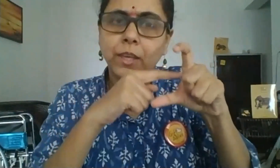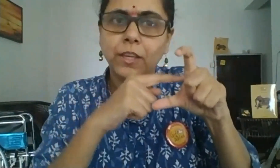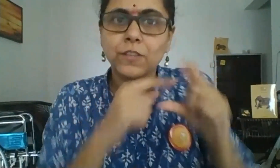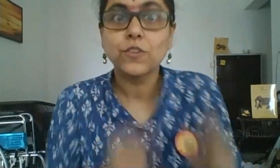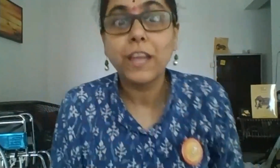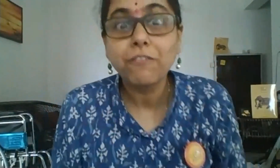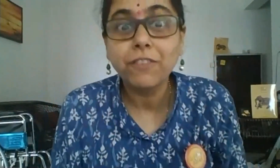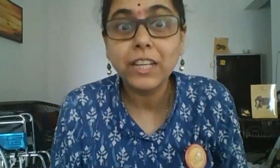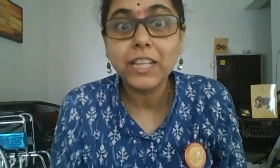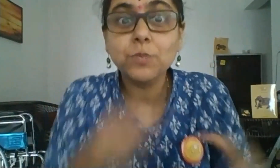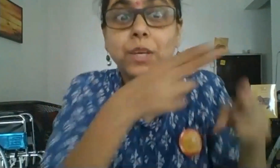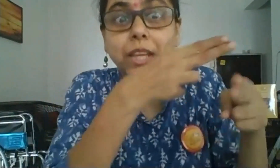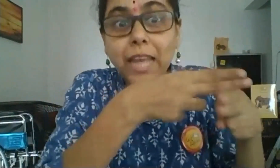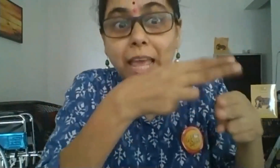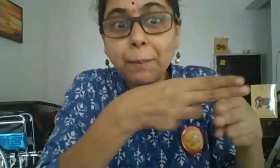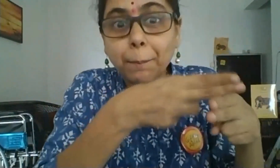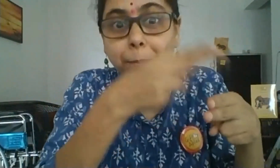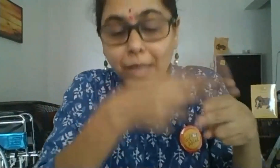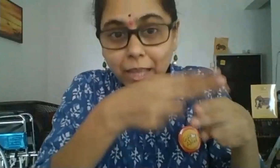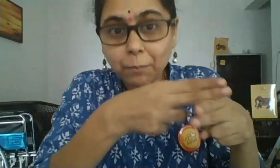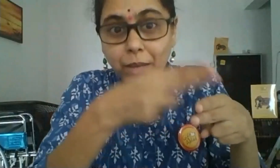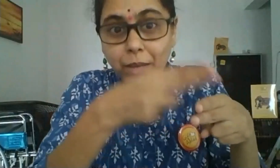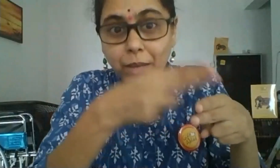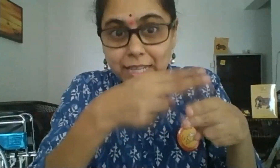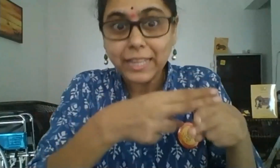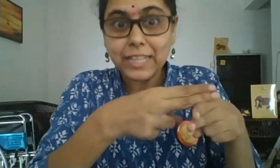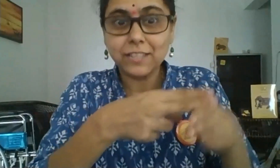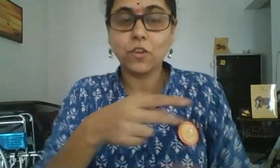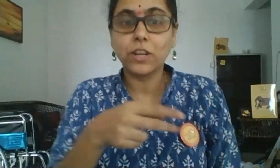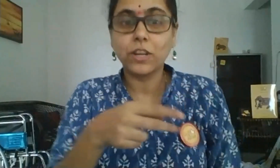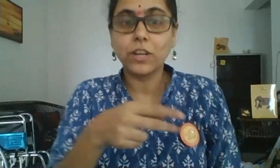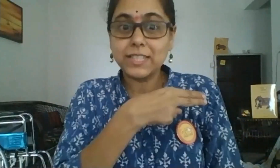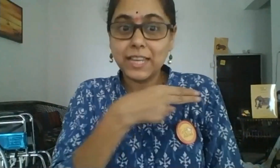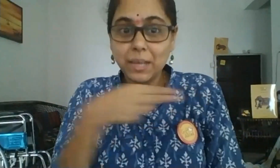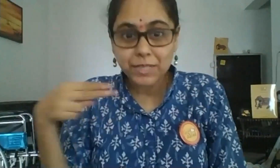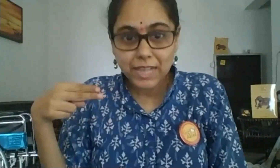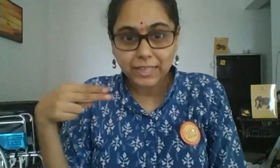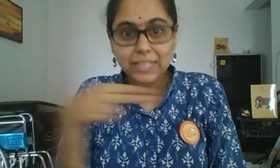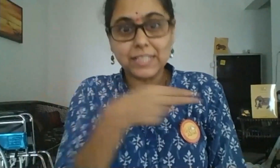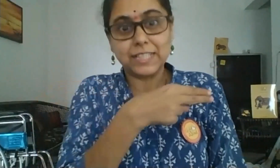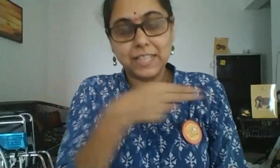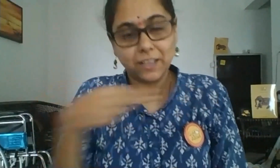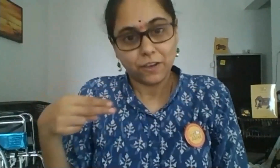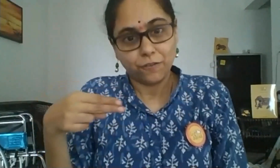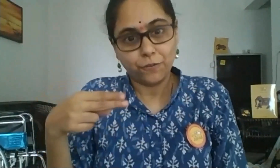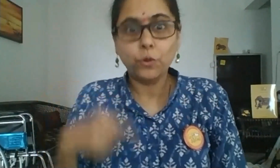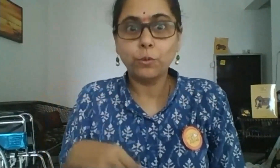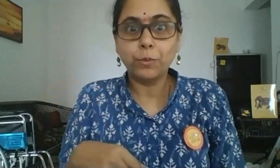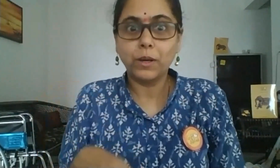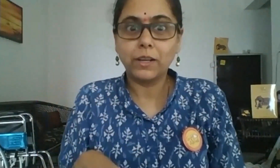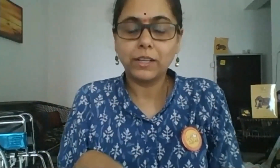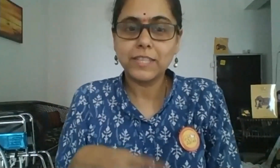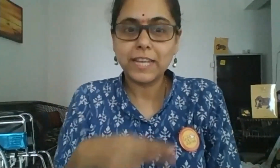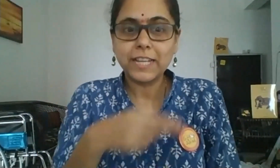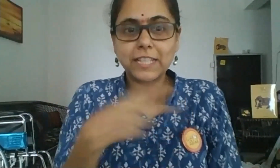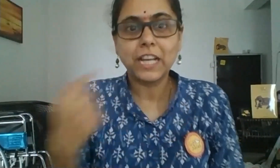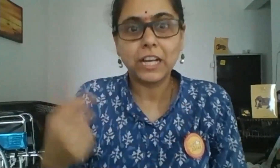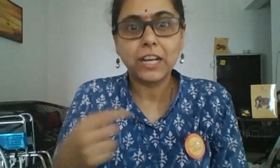so deaf will teach me name is like this, or they will say name is like this. Few states in our country